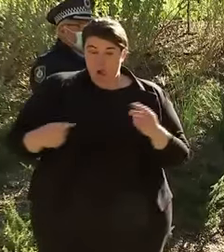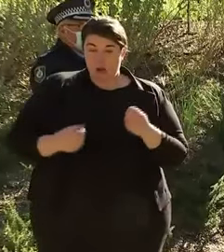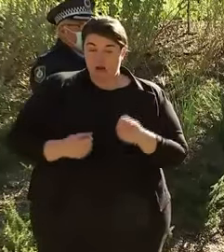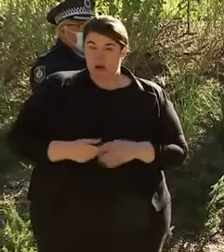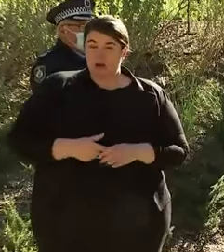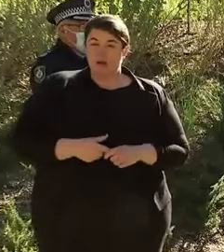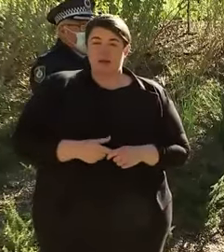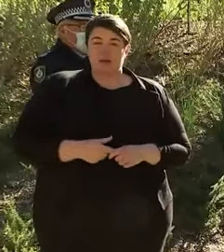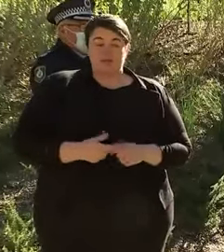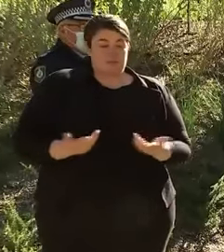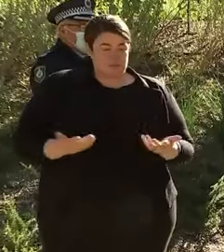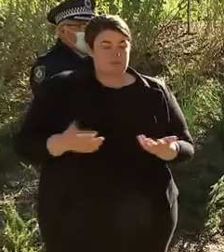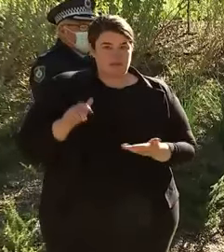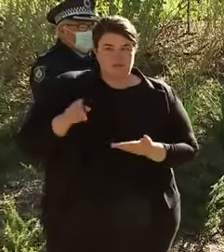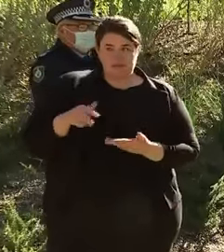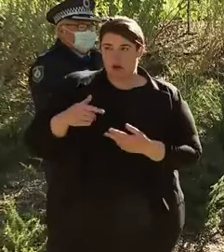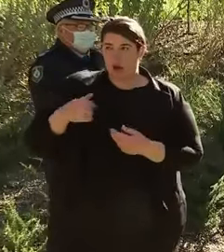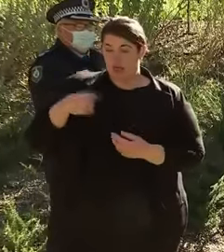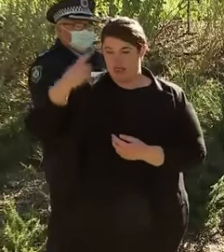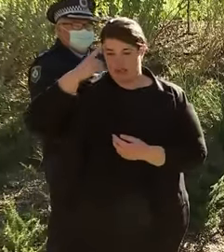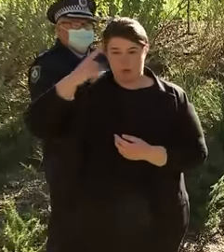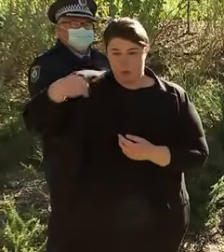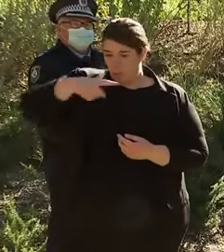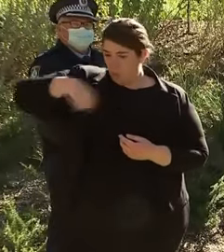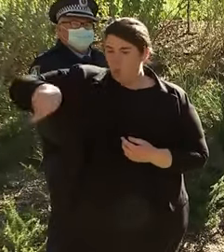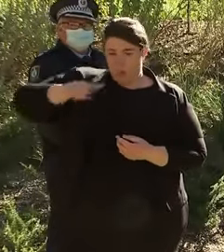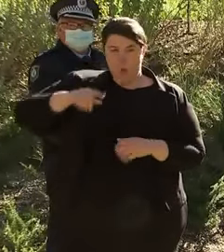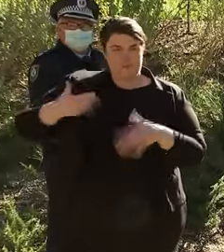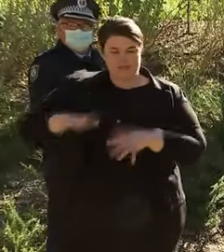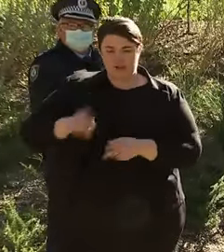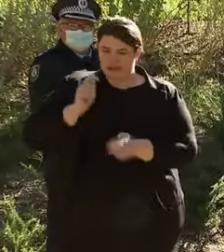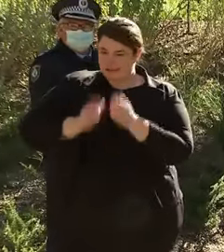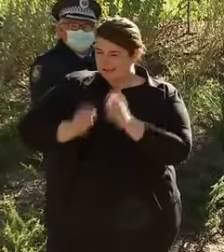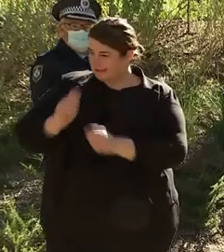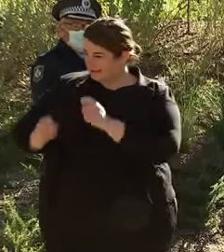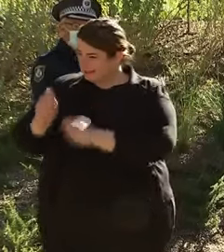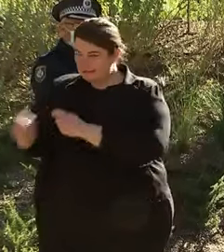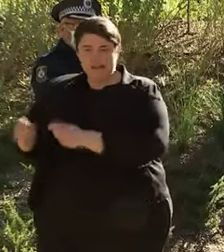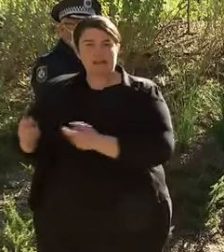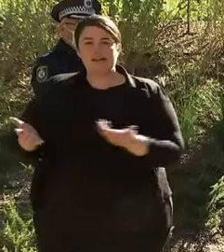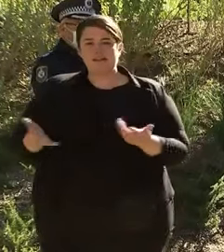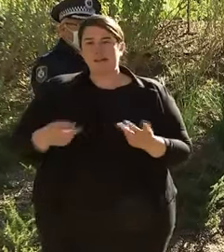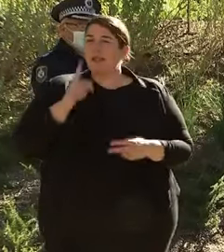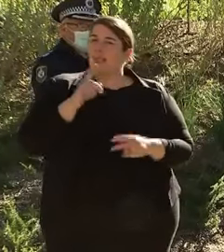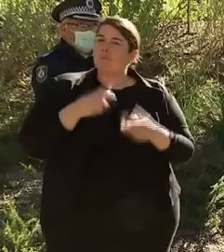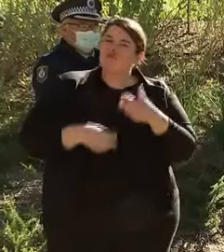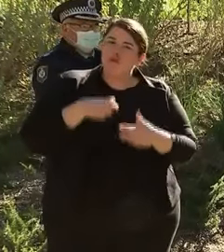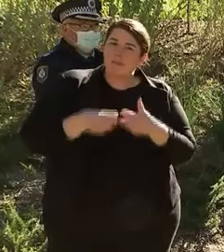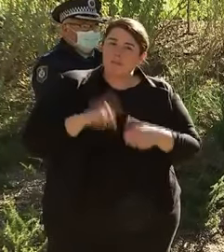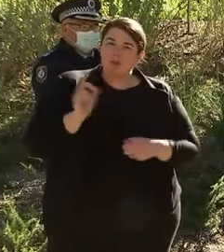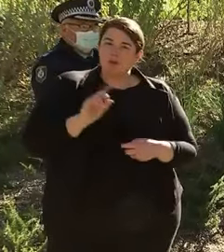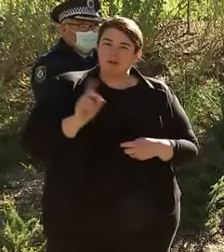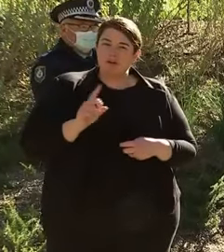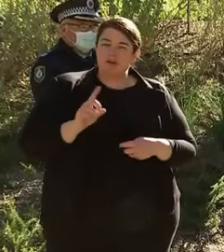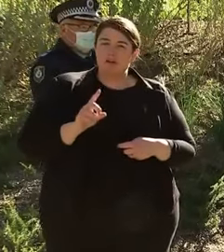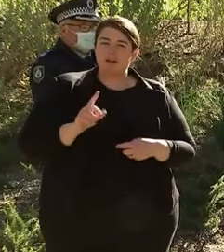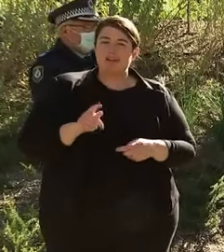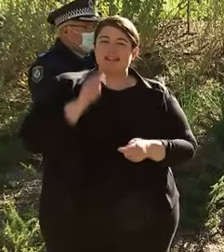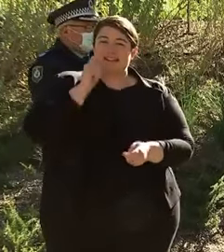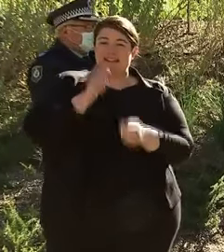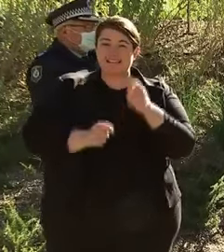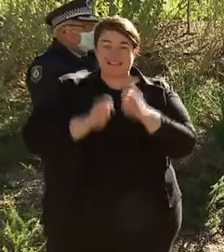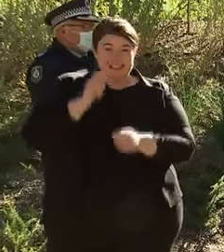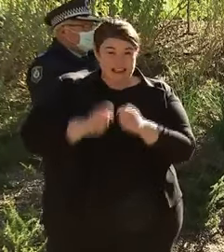car? I've not been aware that anyone had not been tested. As I said, it's the issue that a test at one point